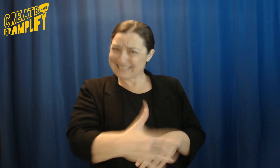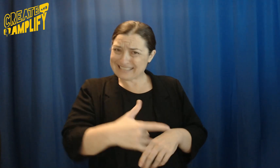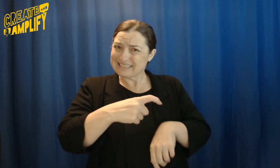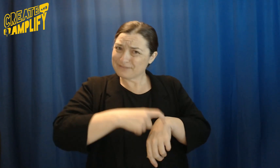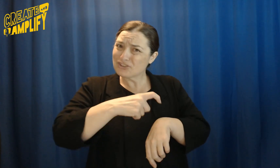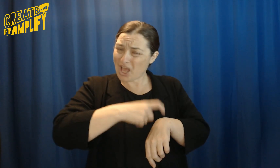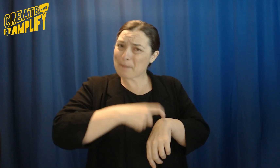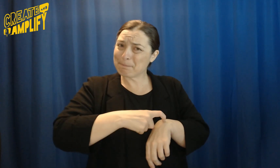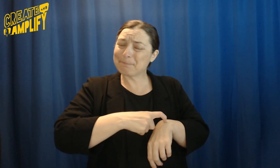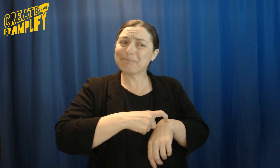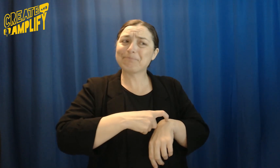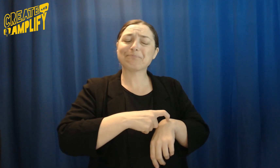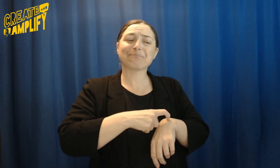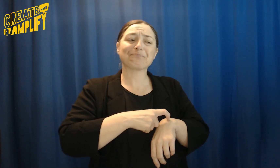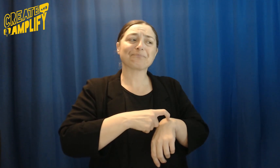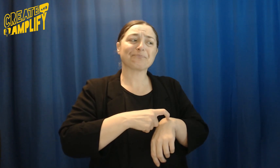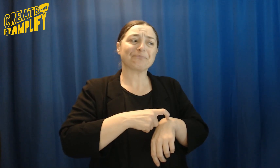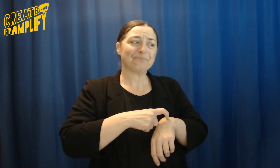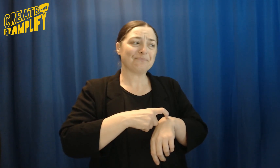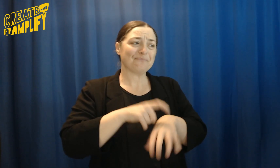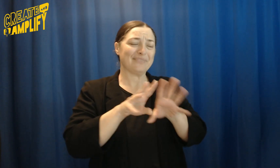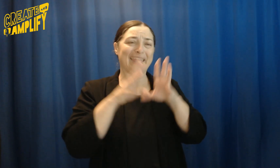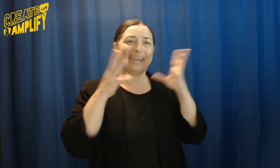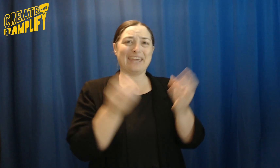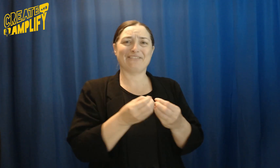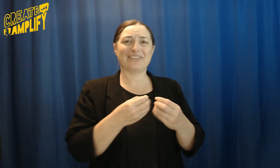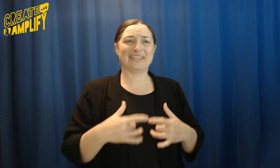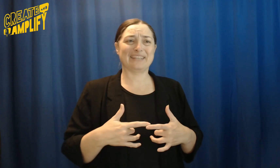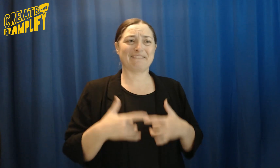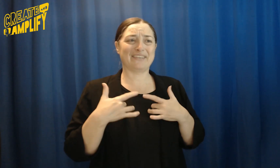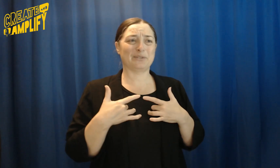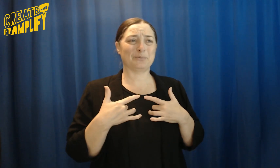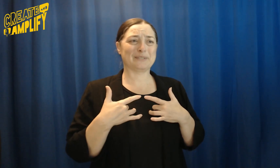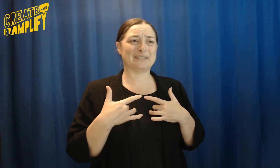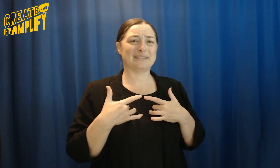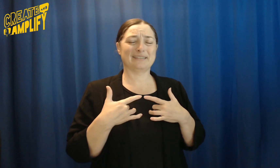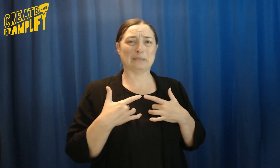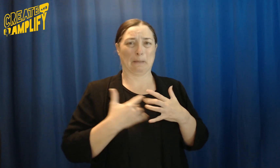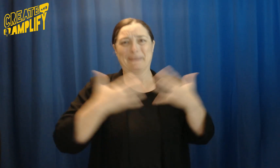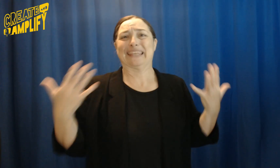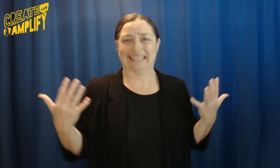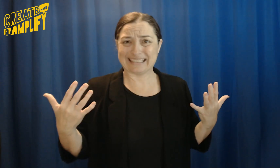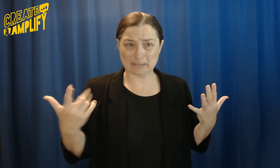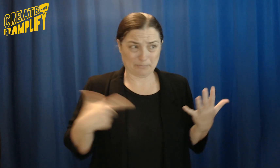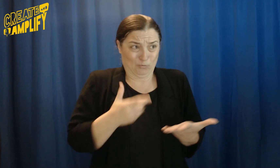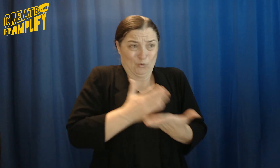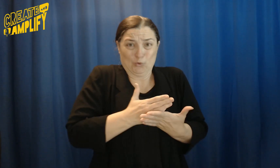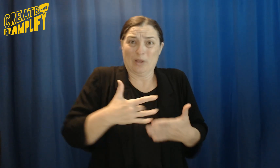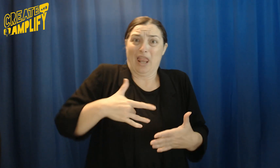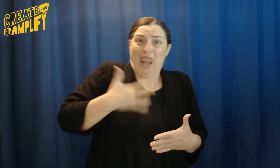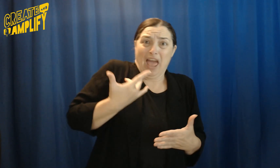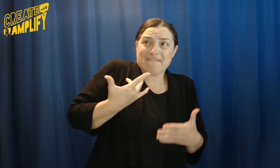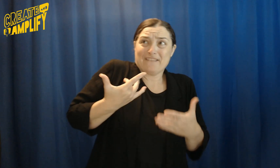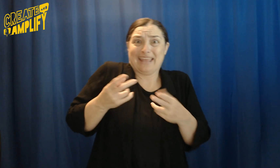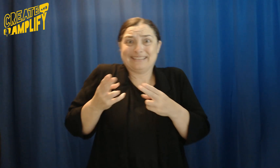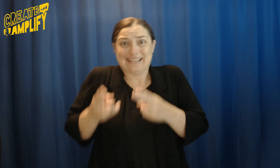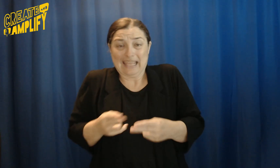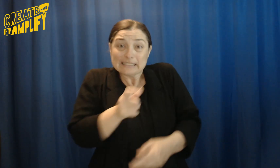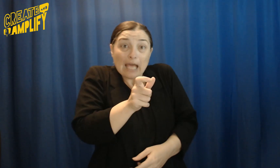and everything feels big because it is. It's life and death. It's a person that could potentially be a